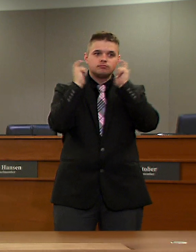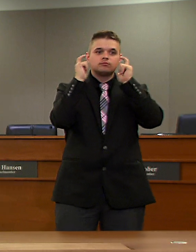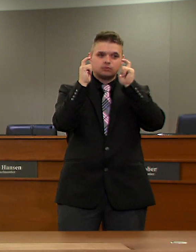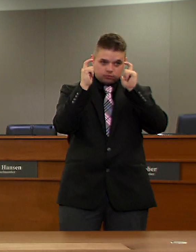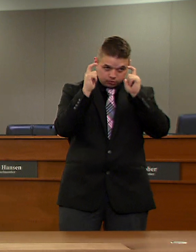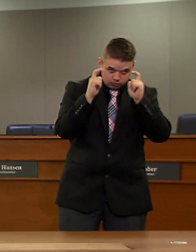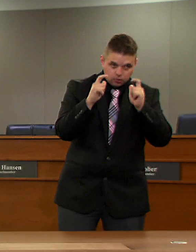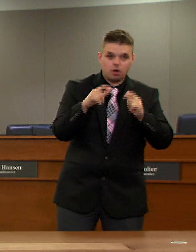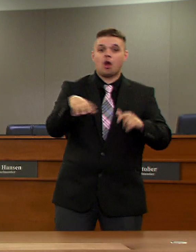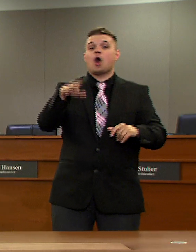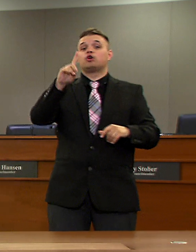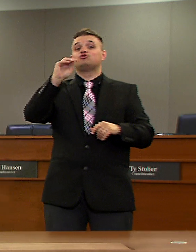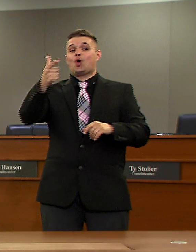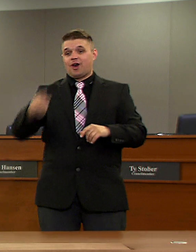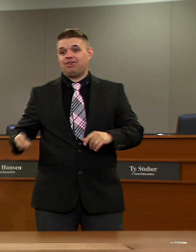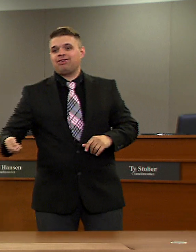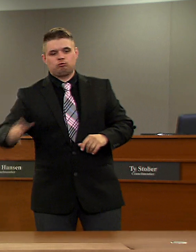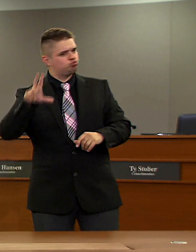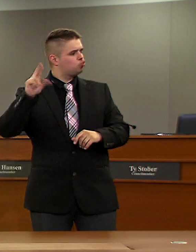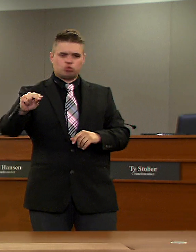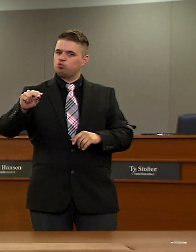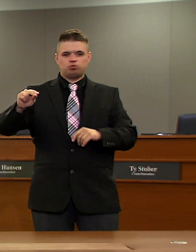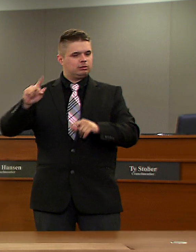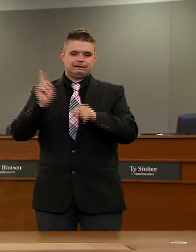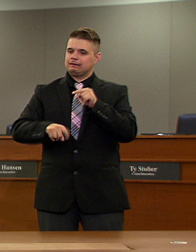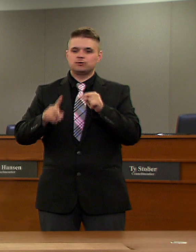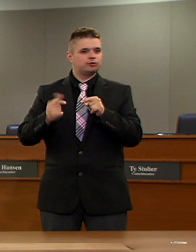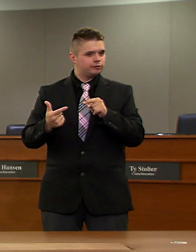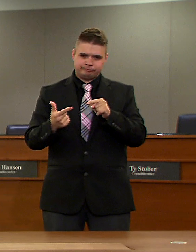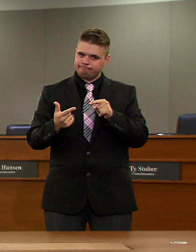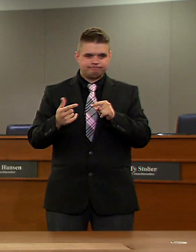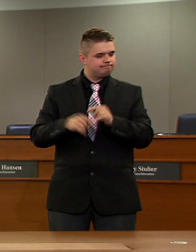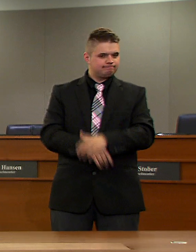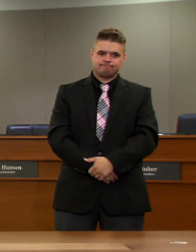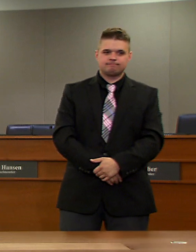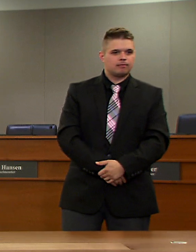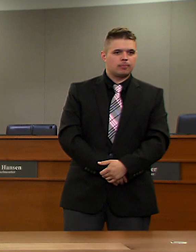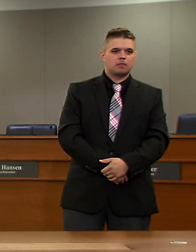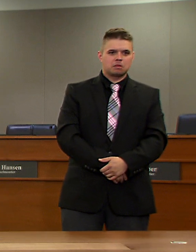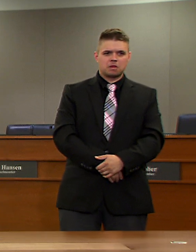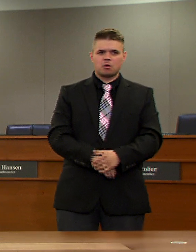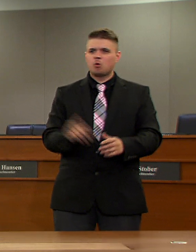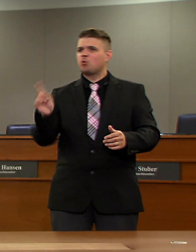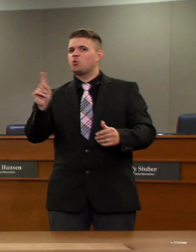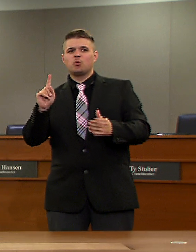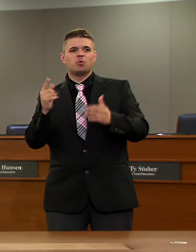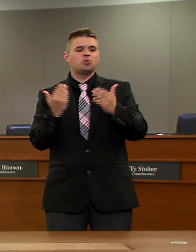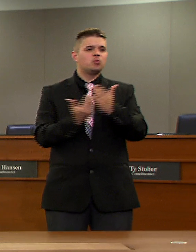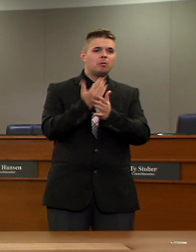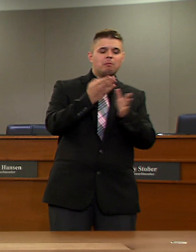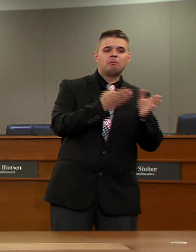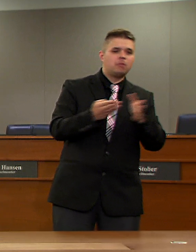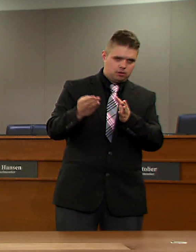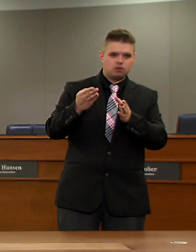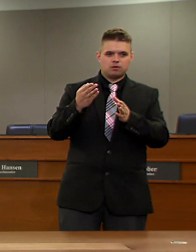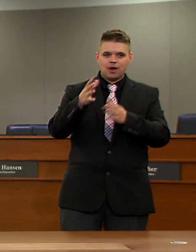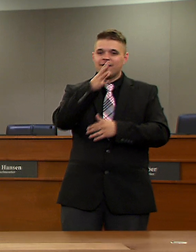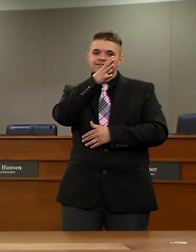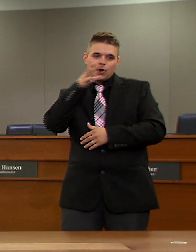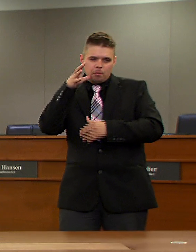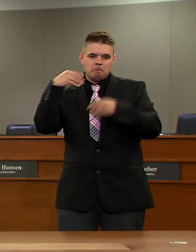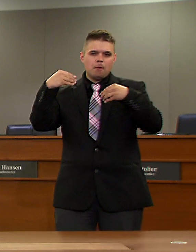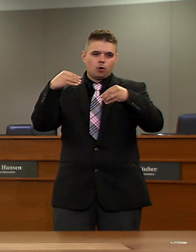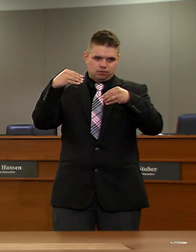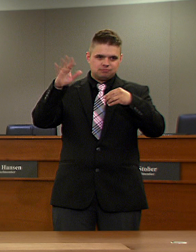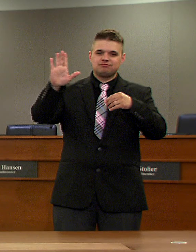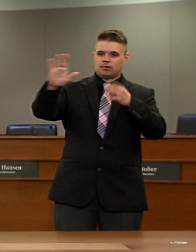market. The revised operation plan can be found on the Farmers Market website and will be reviewed